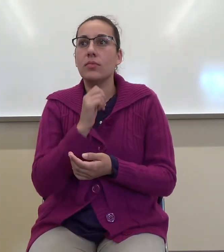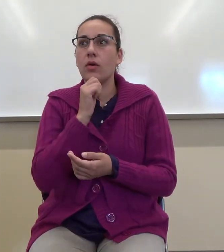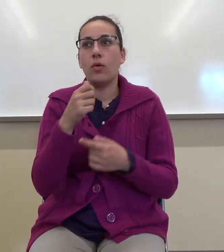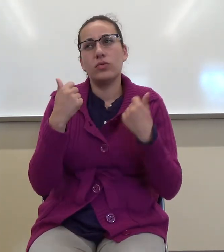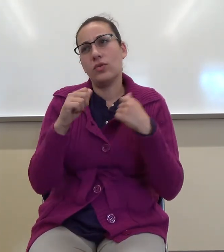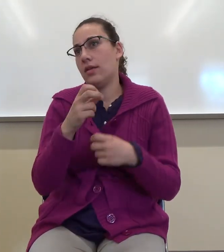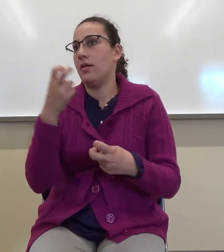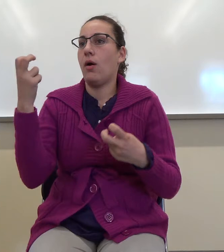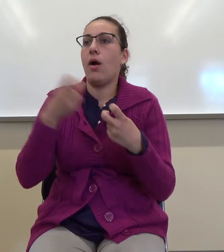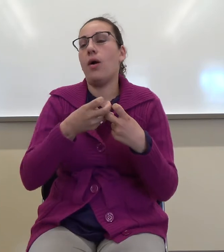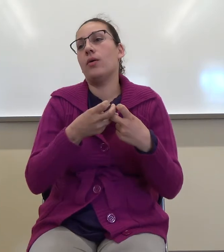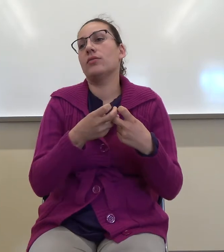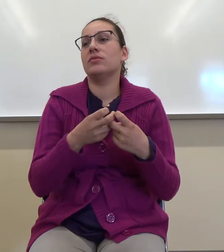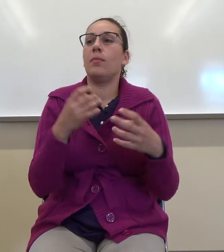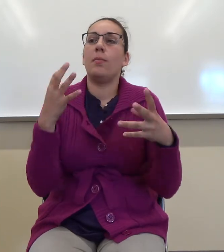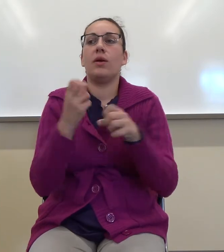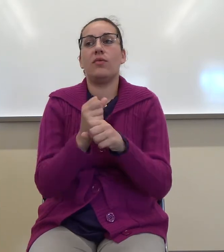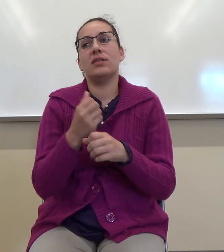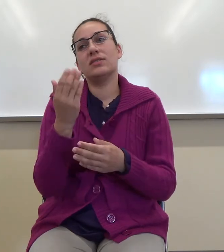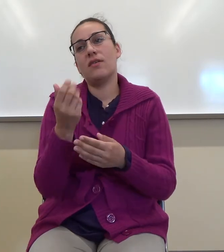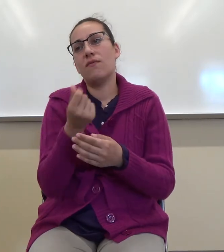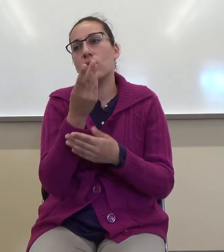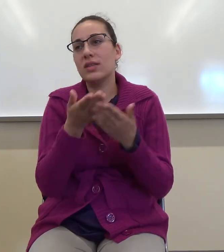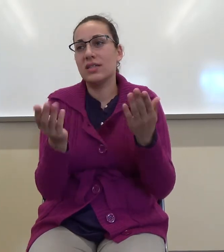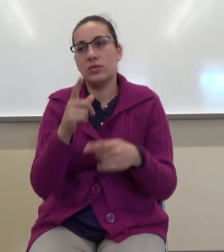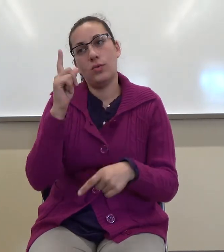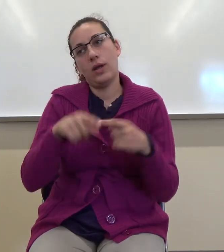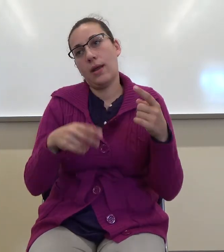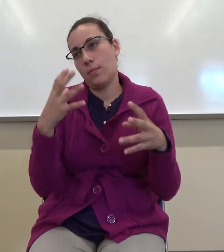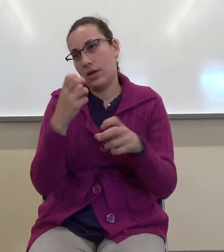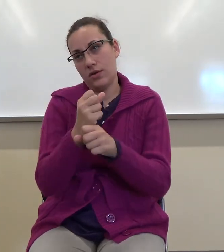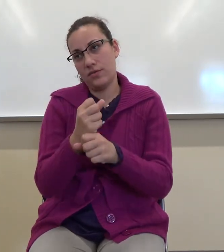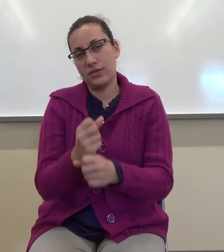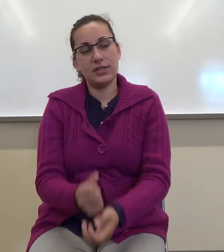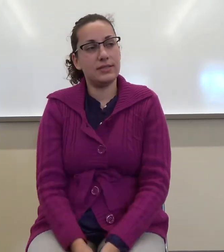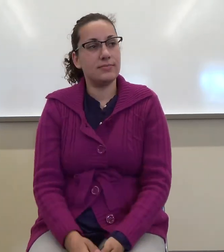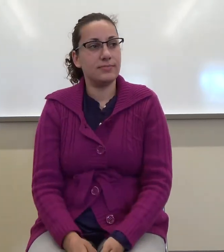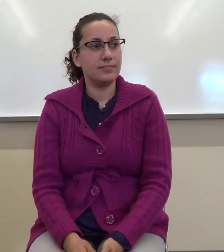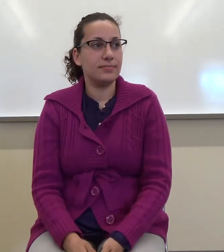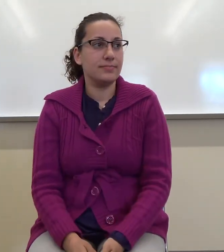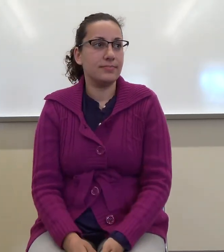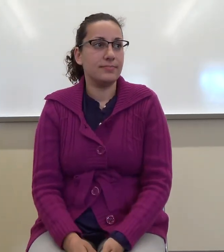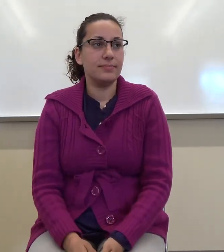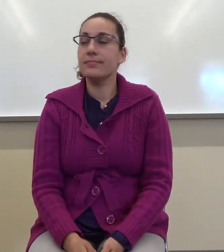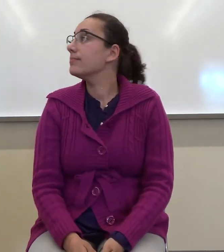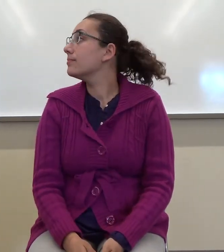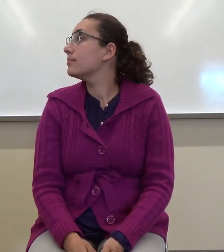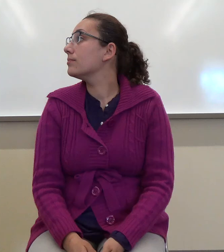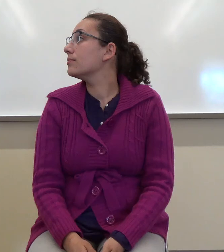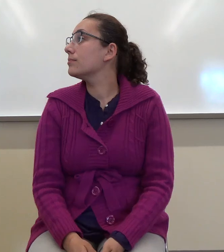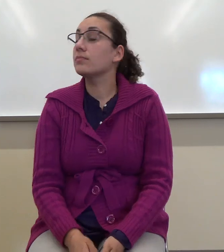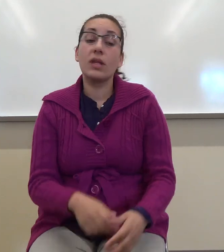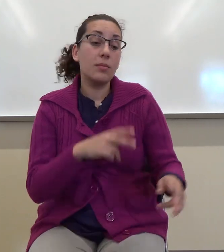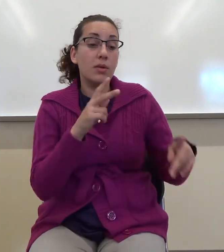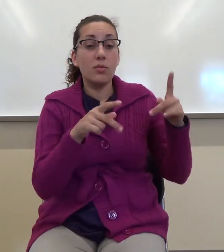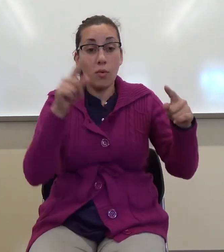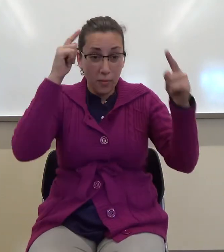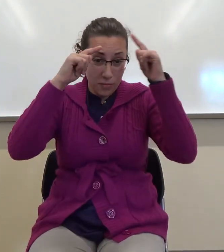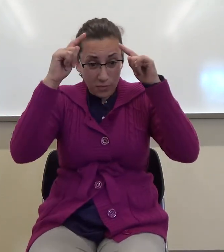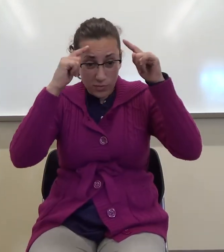paraphrase. People who don't sleep regularly, okay? People who worry too much,